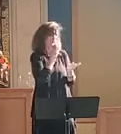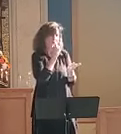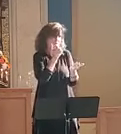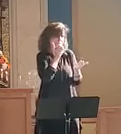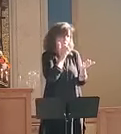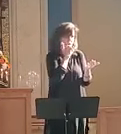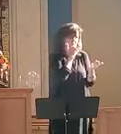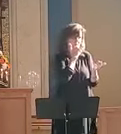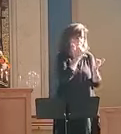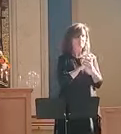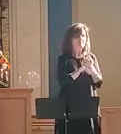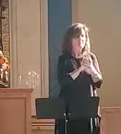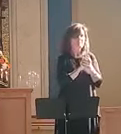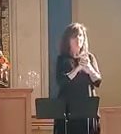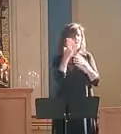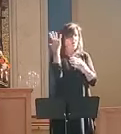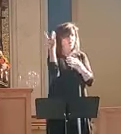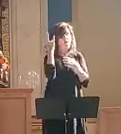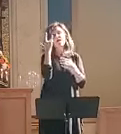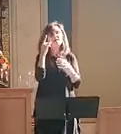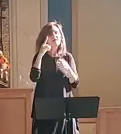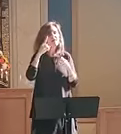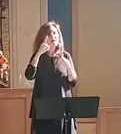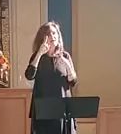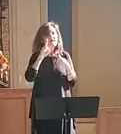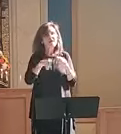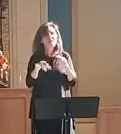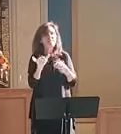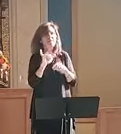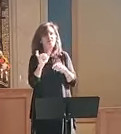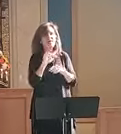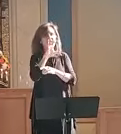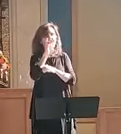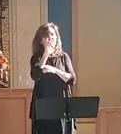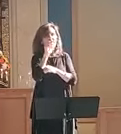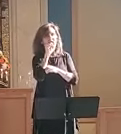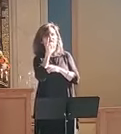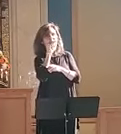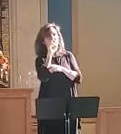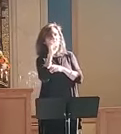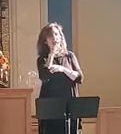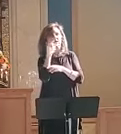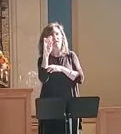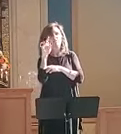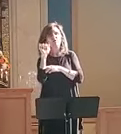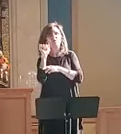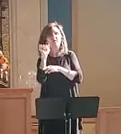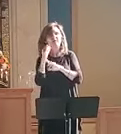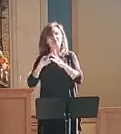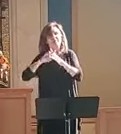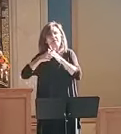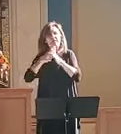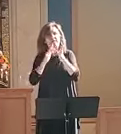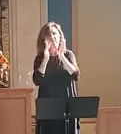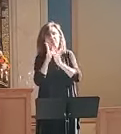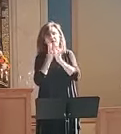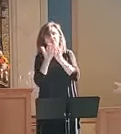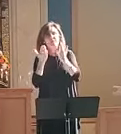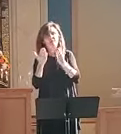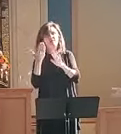charity. Because it can't be like Cain and Abel. You know,